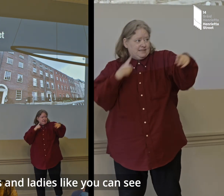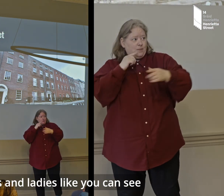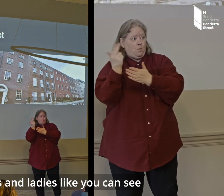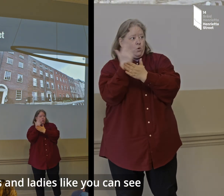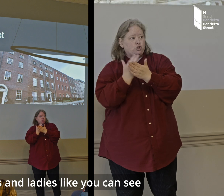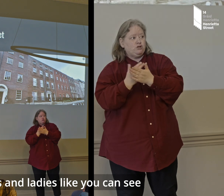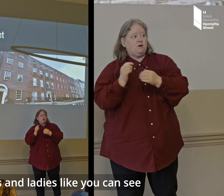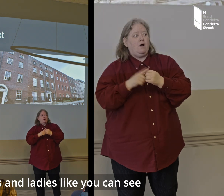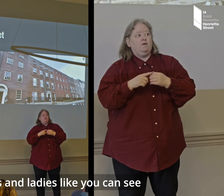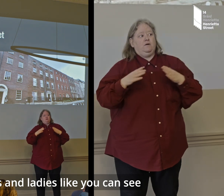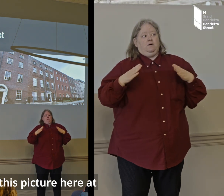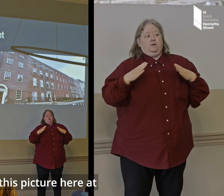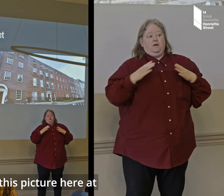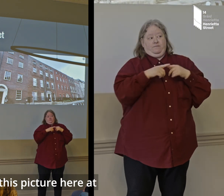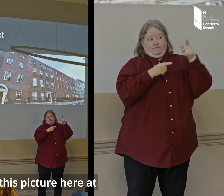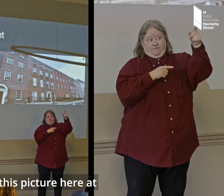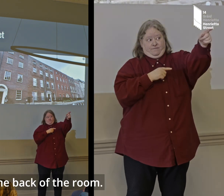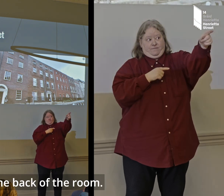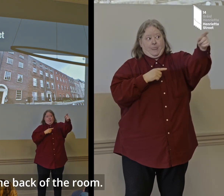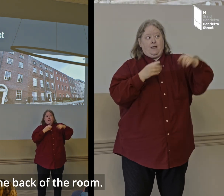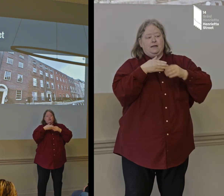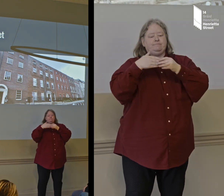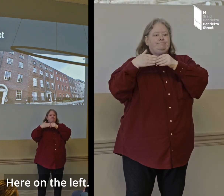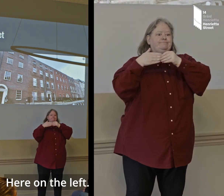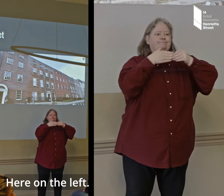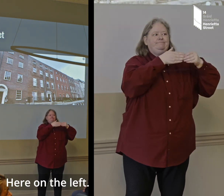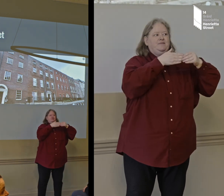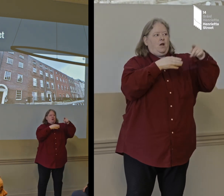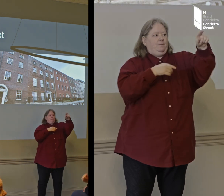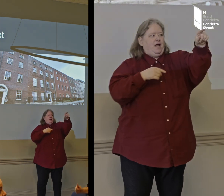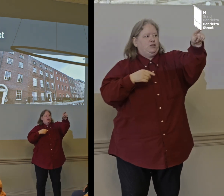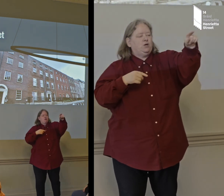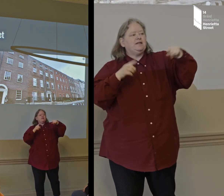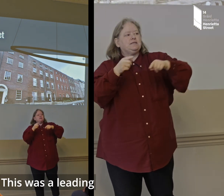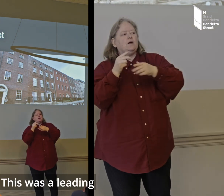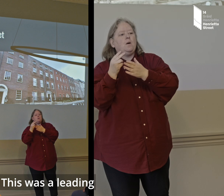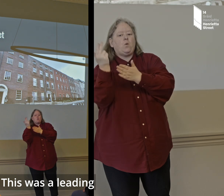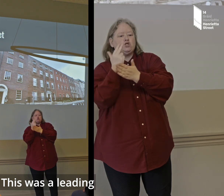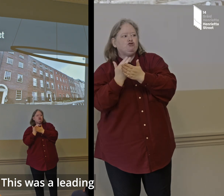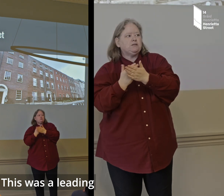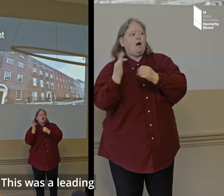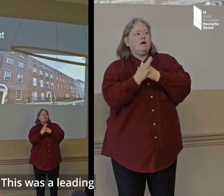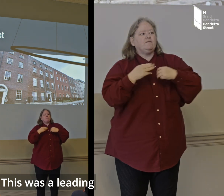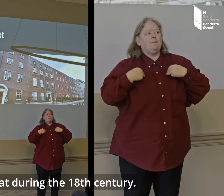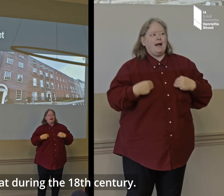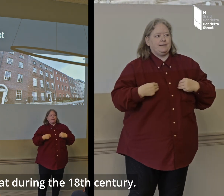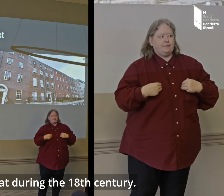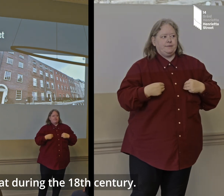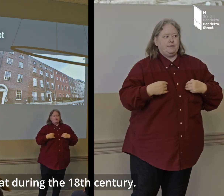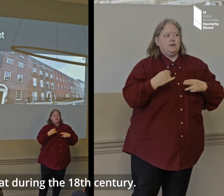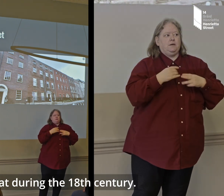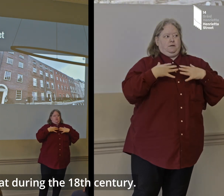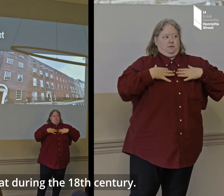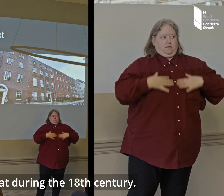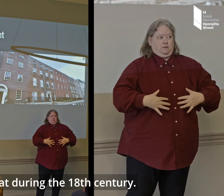ladies, like you can see this picture here at the back of the room here on the left, this was a leading